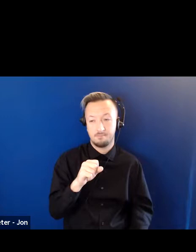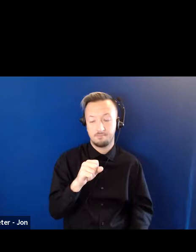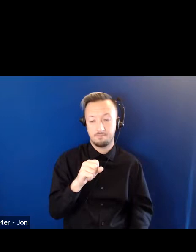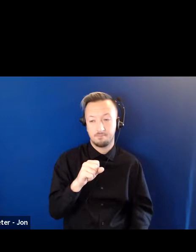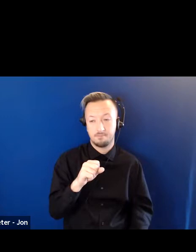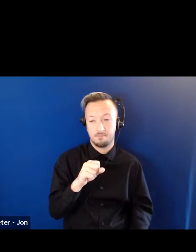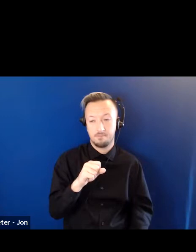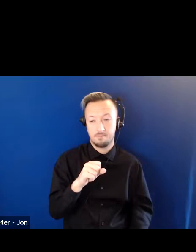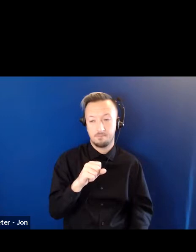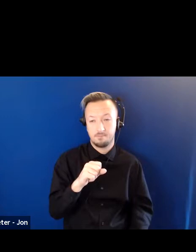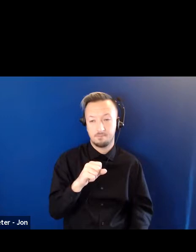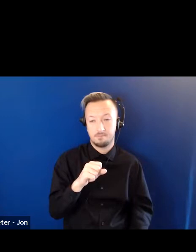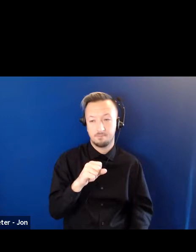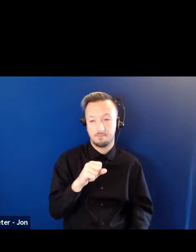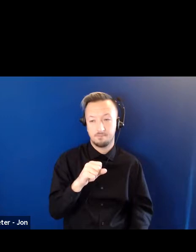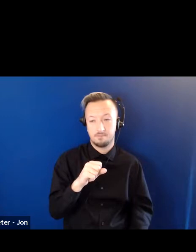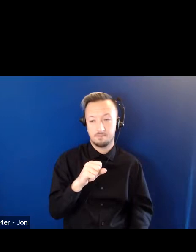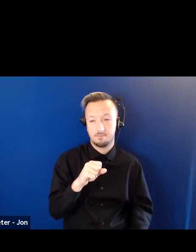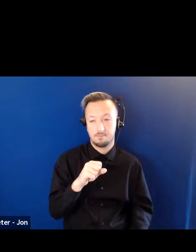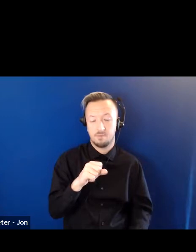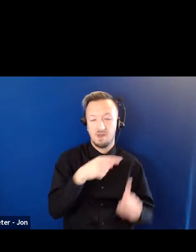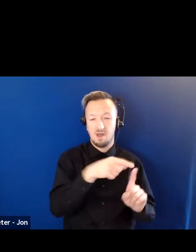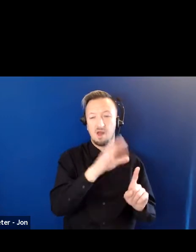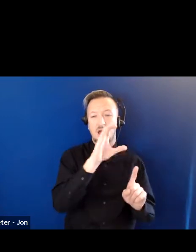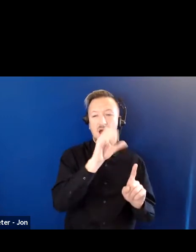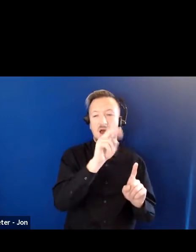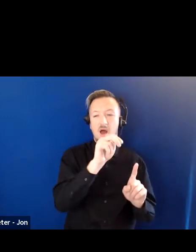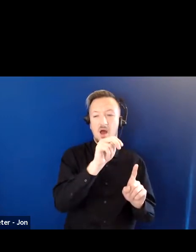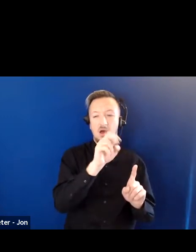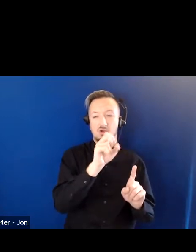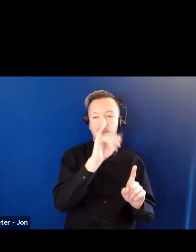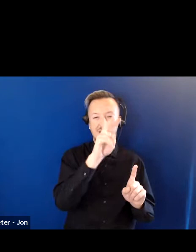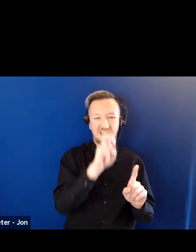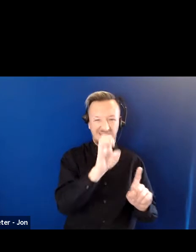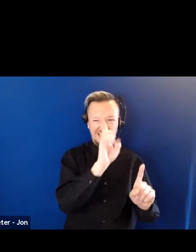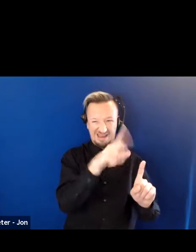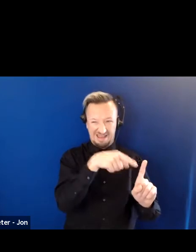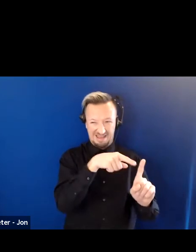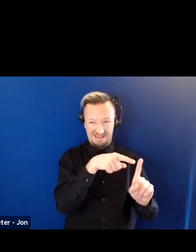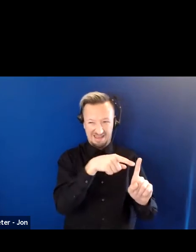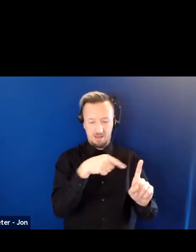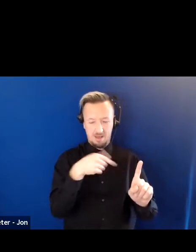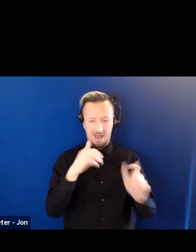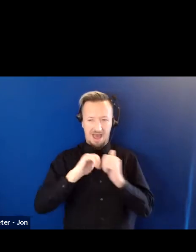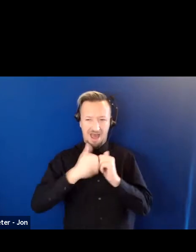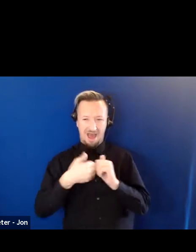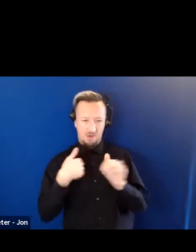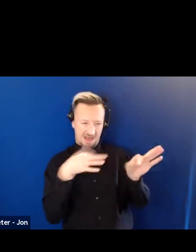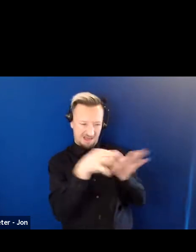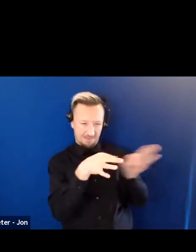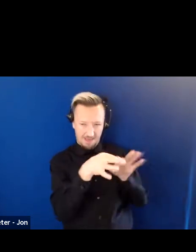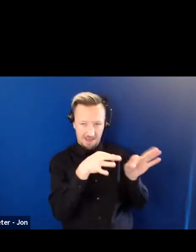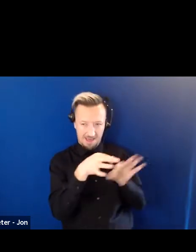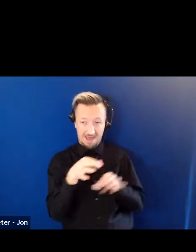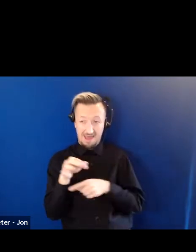the disability and racial justice movements are intertwined, if not the same thing, when we